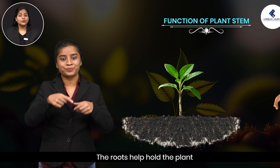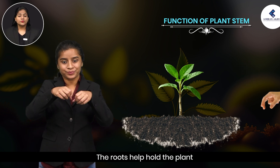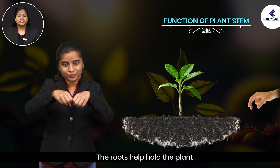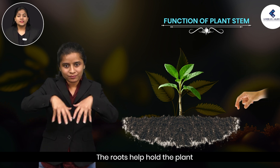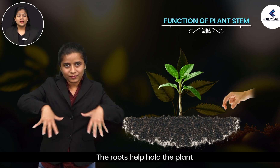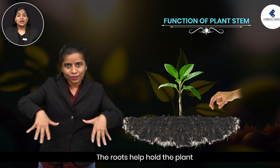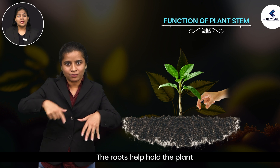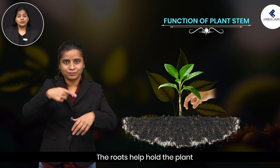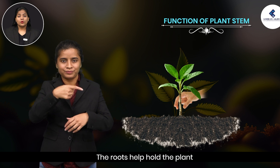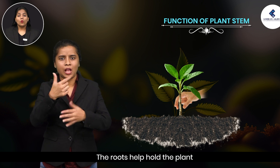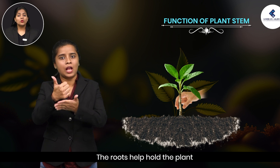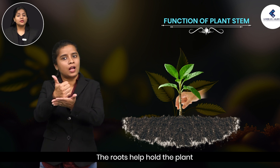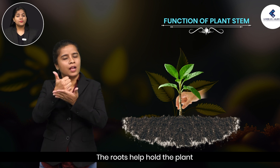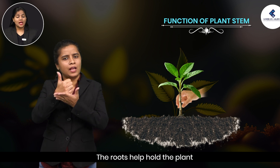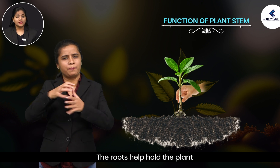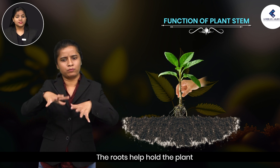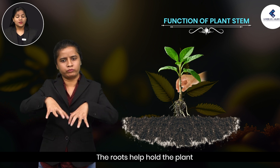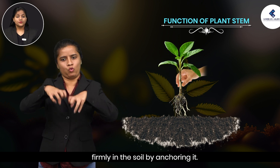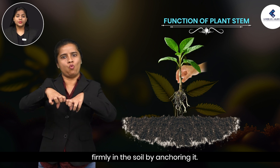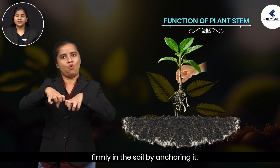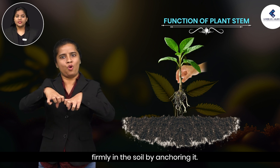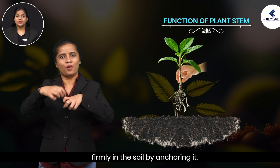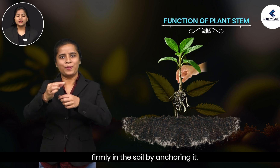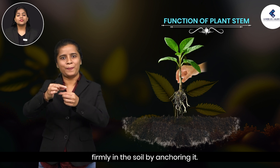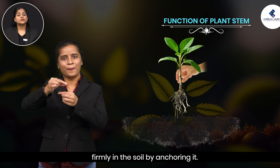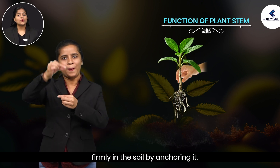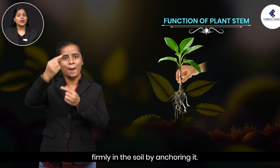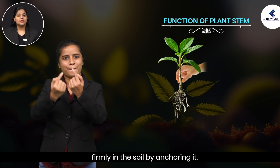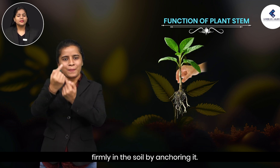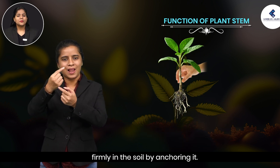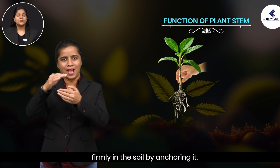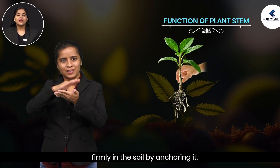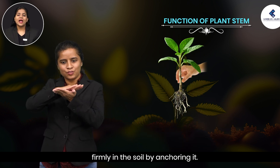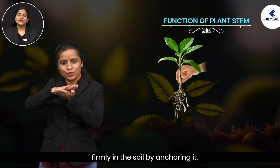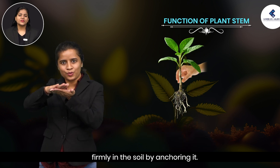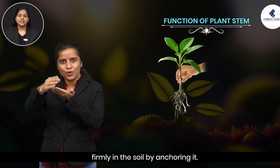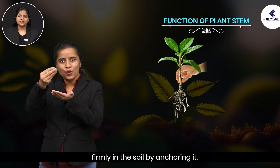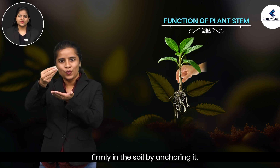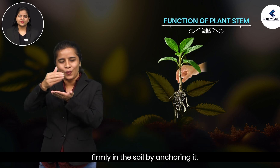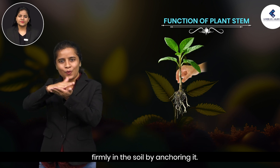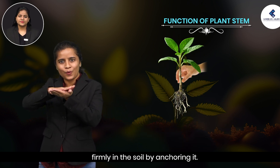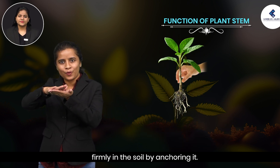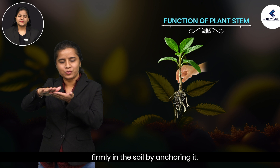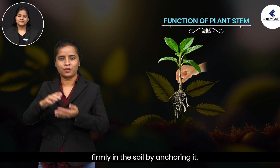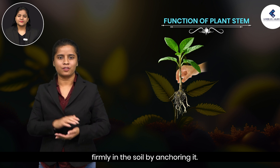The roots help hold the plant firmly in the soil by anchoring